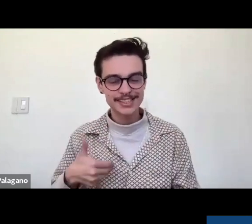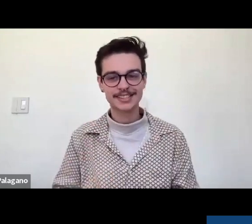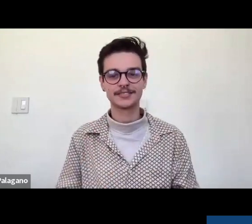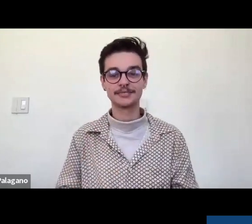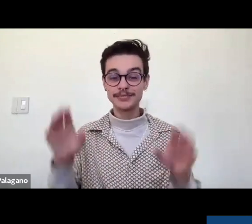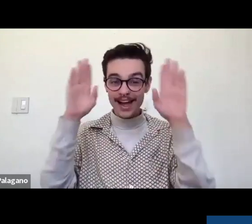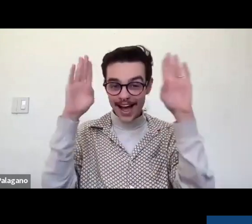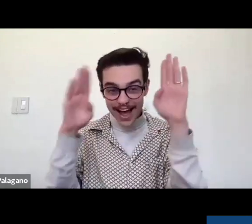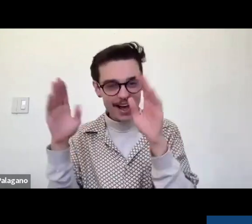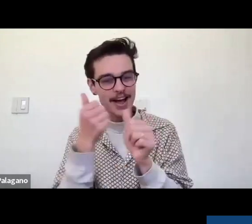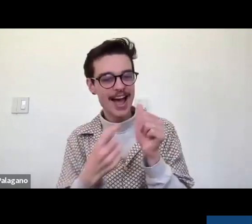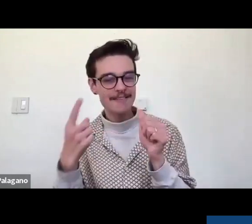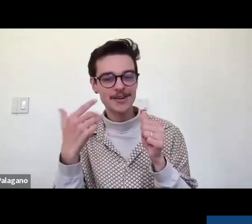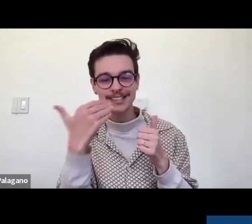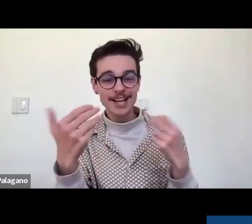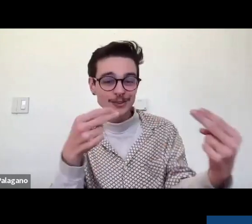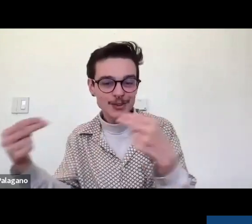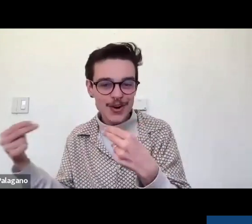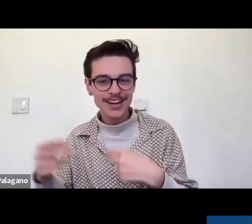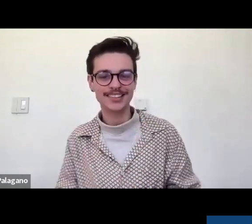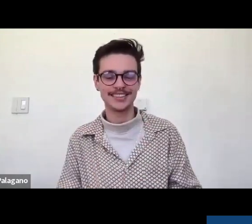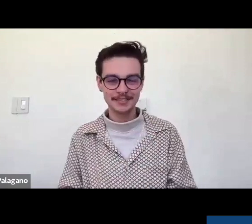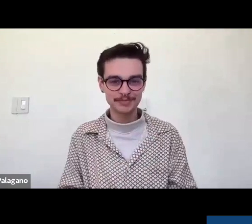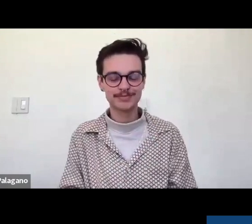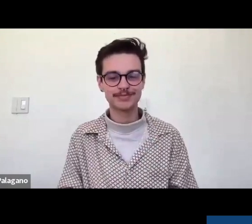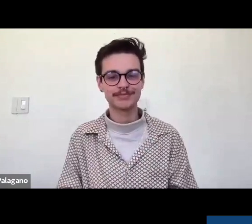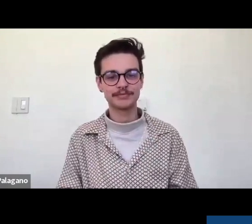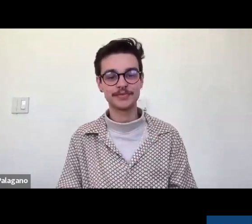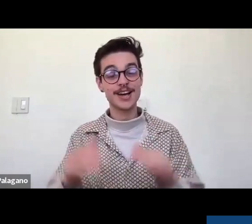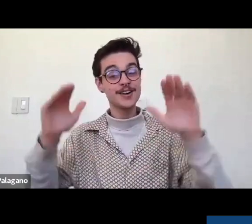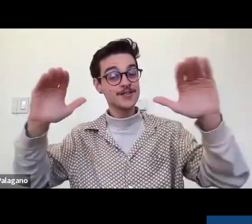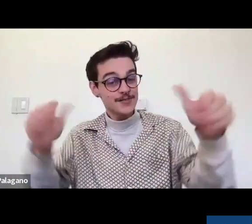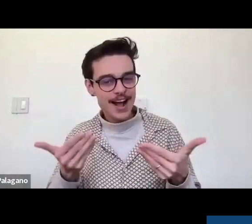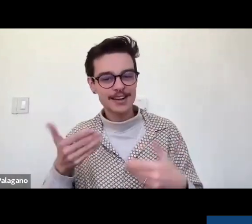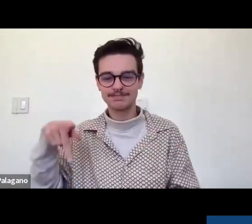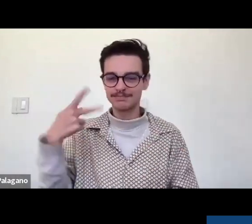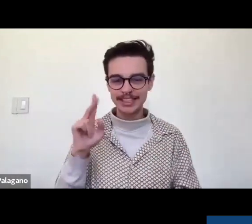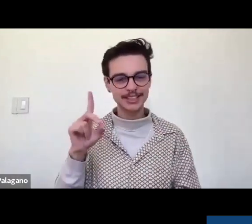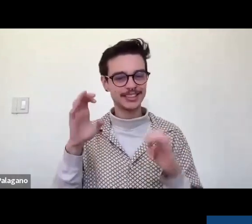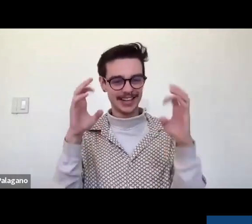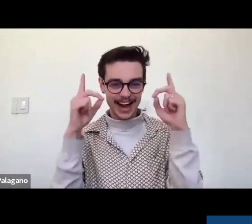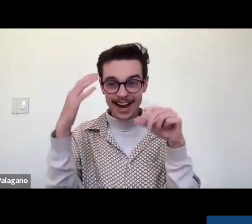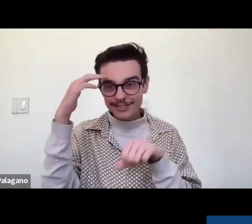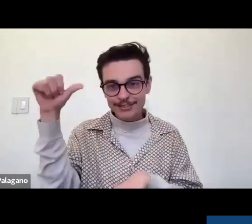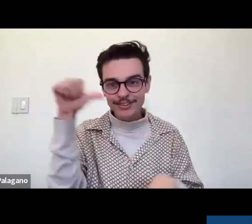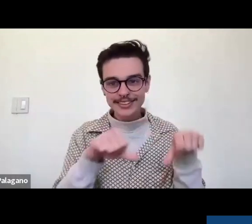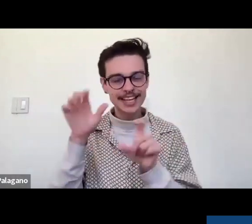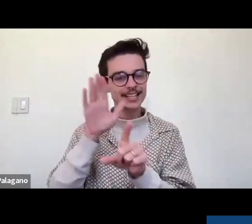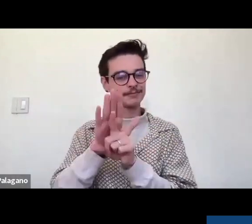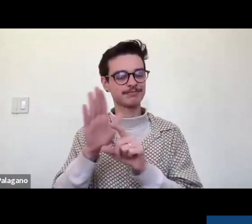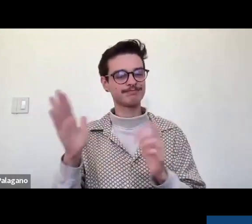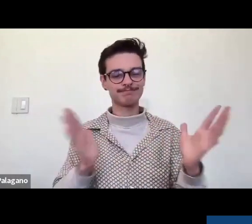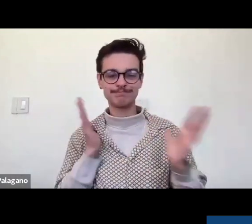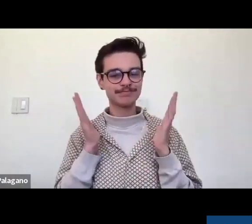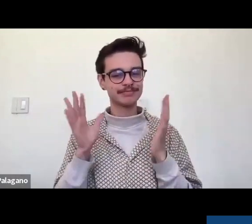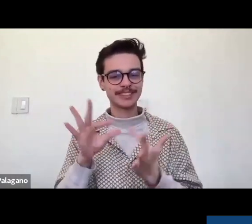Thank you, Dr. Quant. And hello, everyone. Thank you so much for joining. First and foremost, welcome